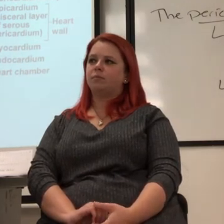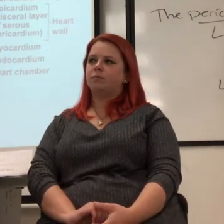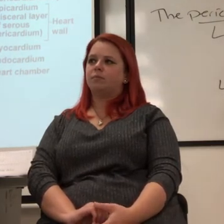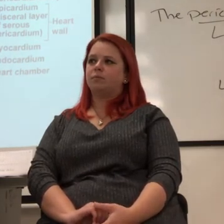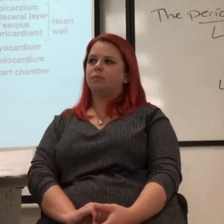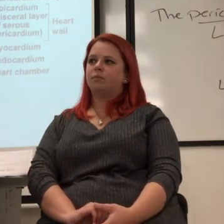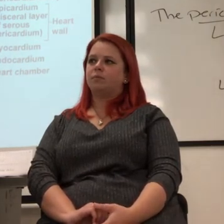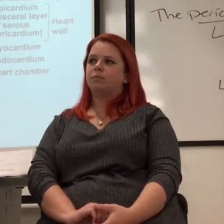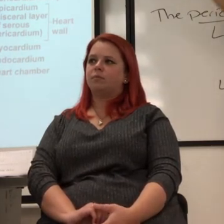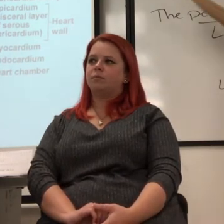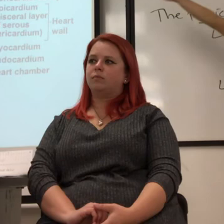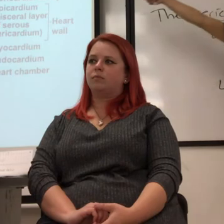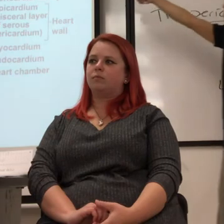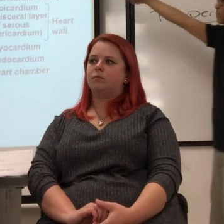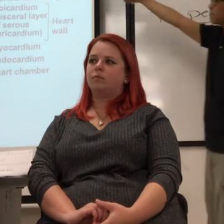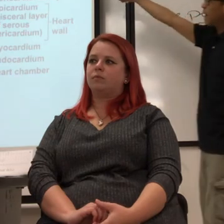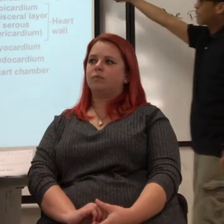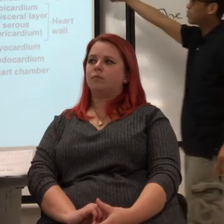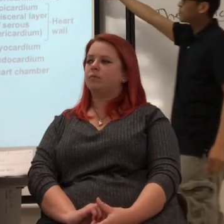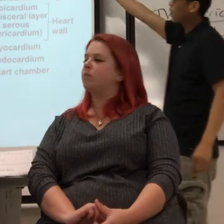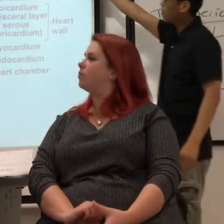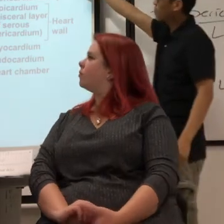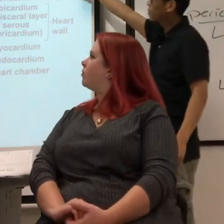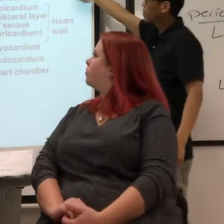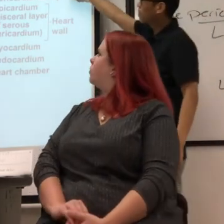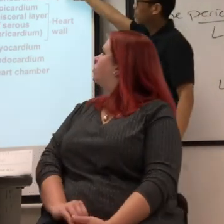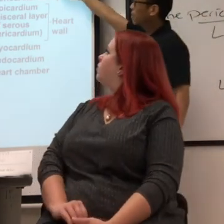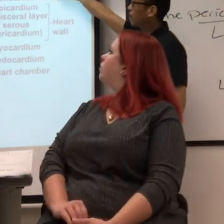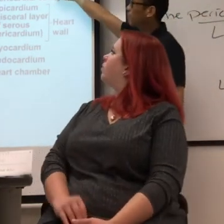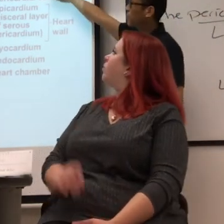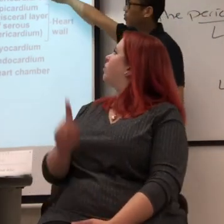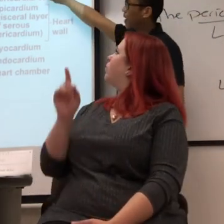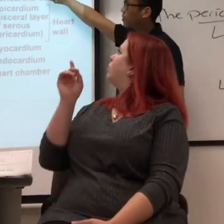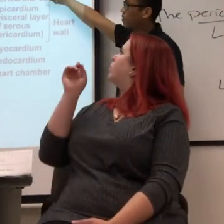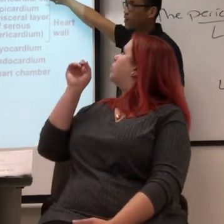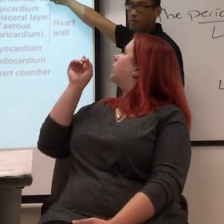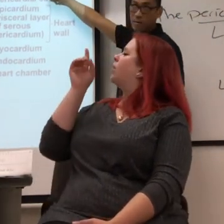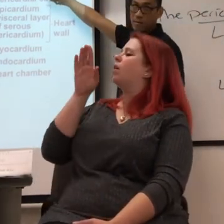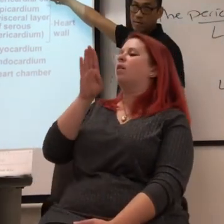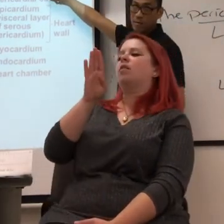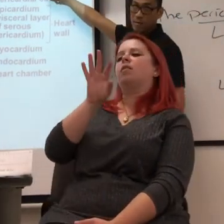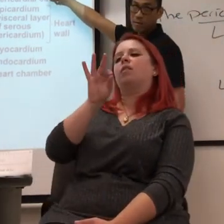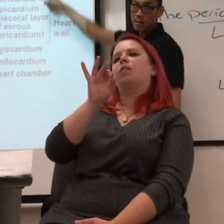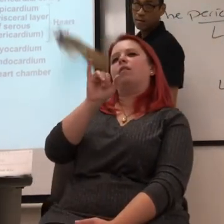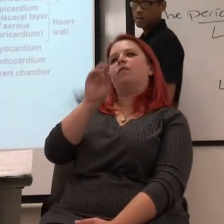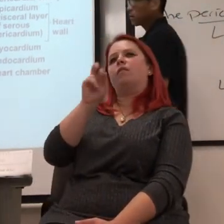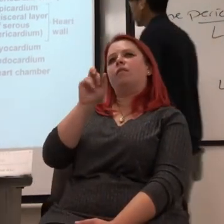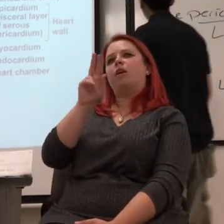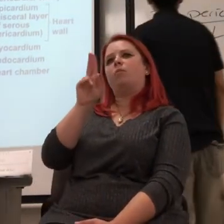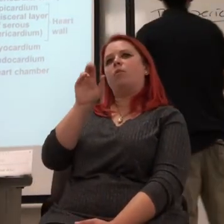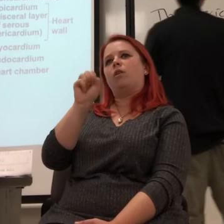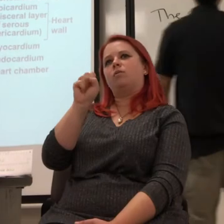has a, if you look at the figure of this, fibrous part of the parietal layer.